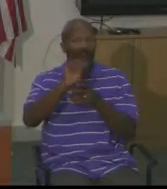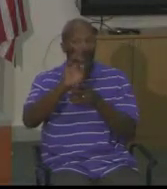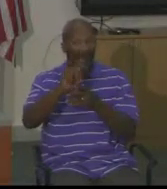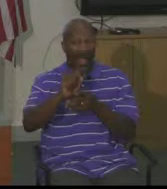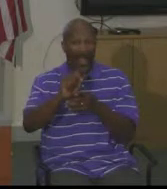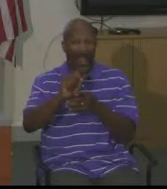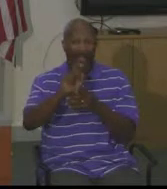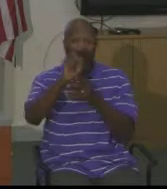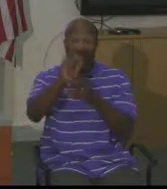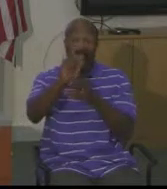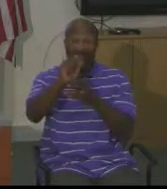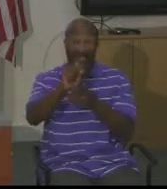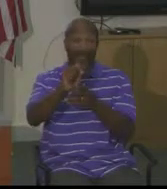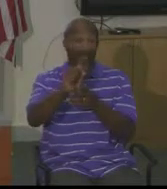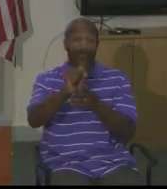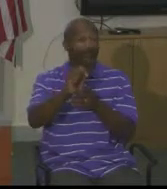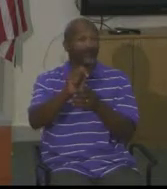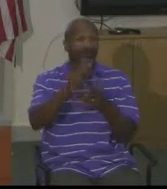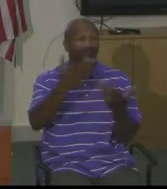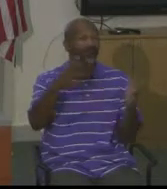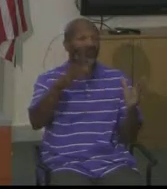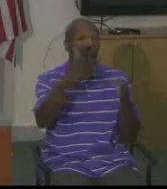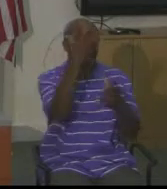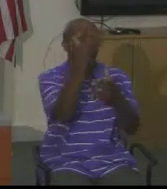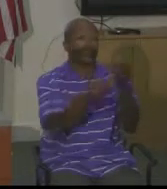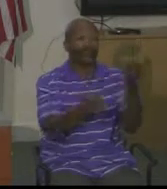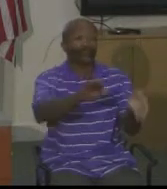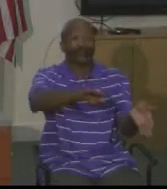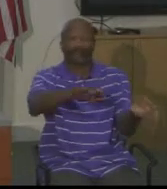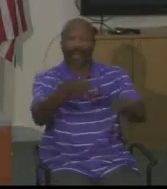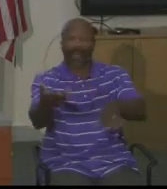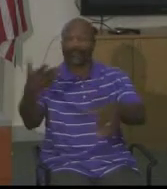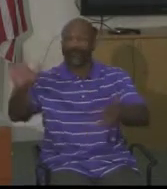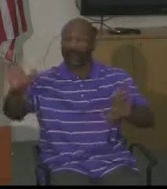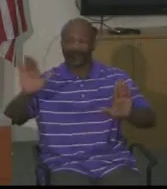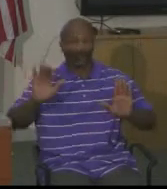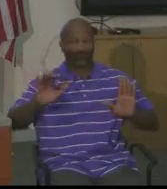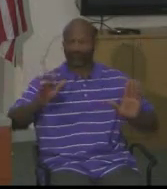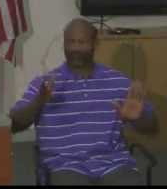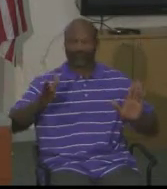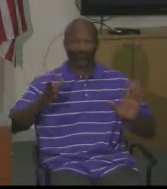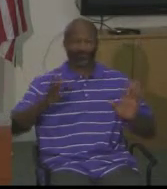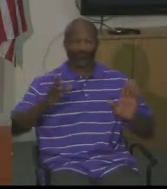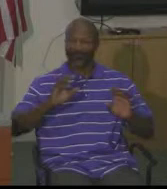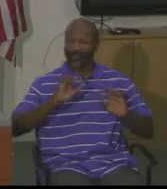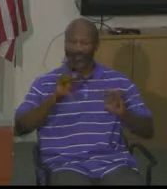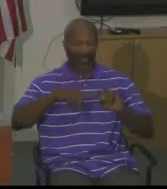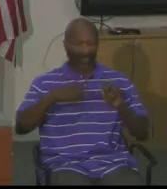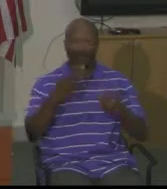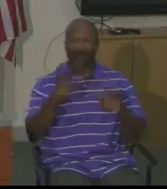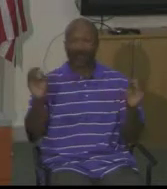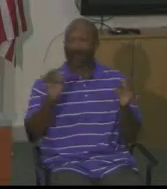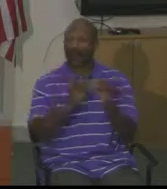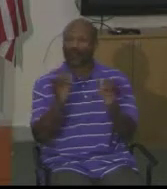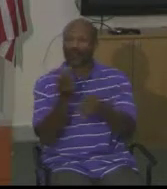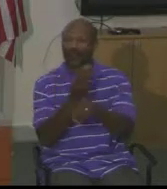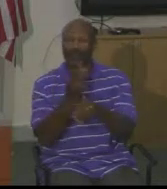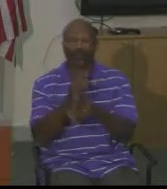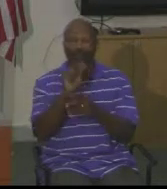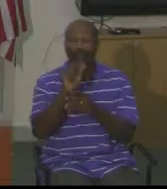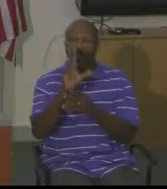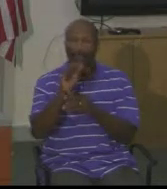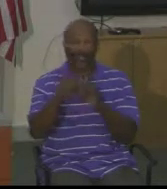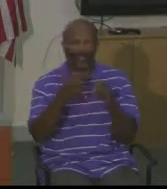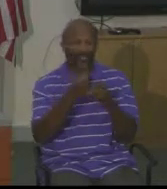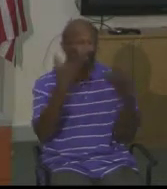The XT format has long dead. That physical format is gone. It's not been used for 20, 30